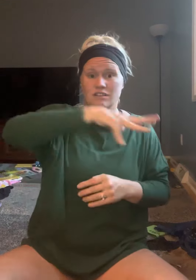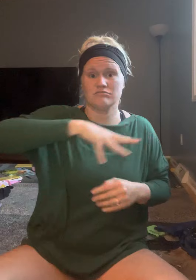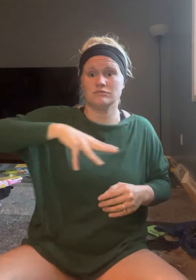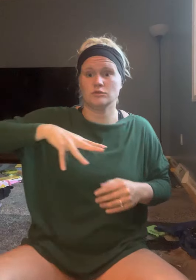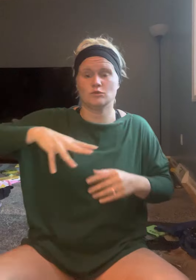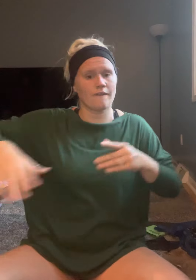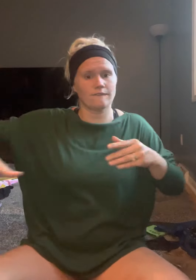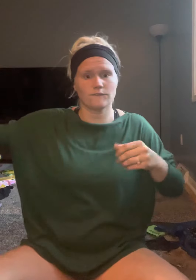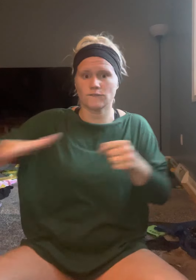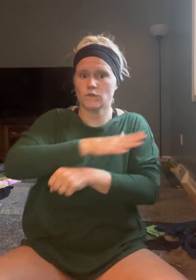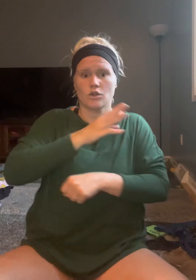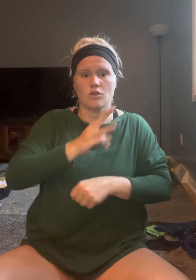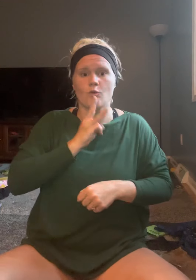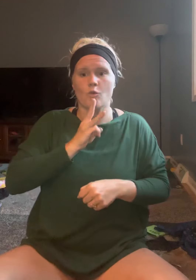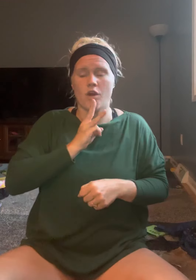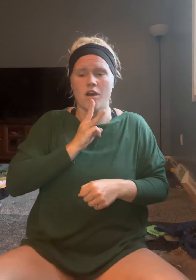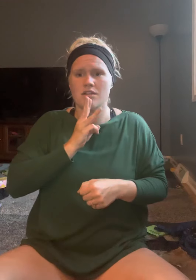what usually happens?